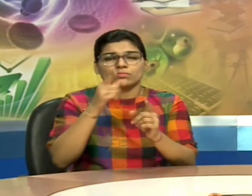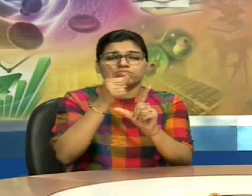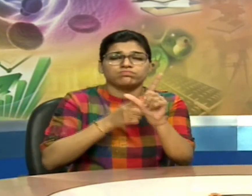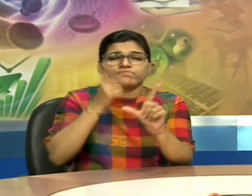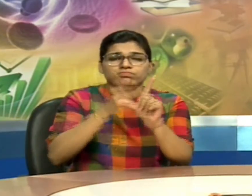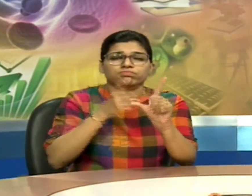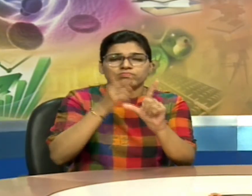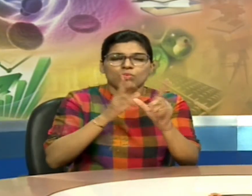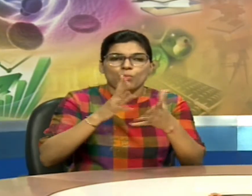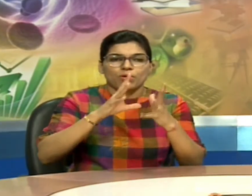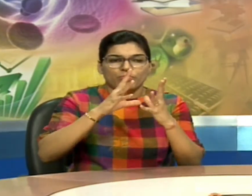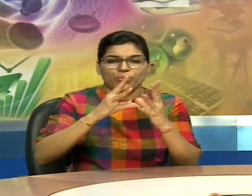biodegradable.